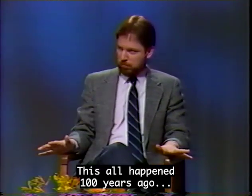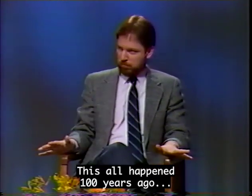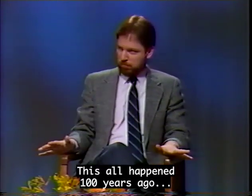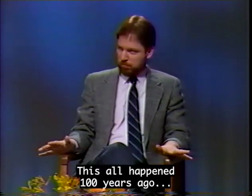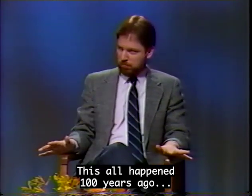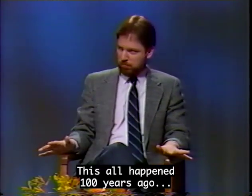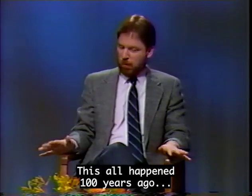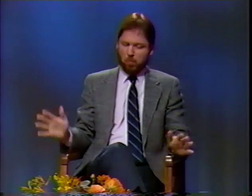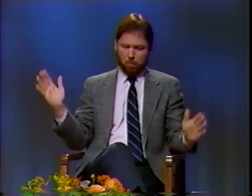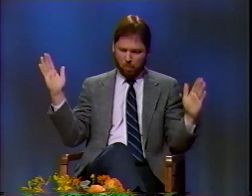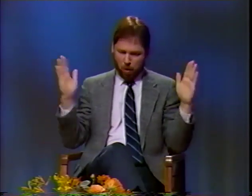ago.